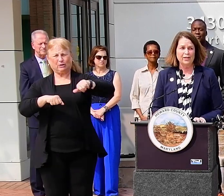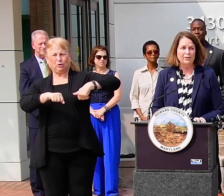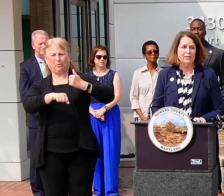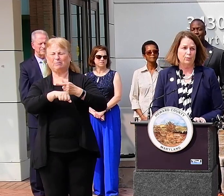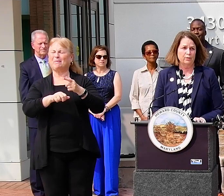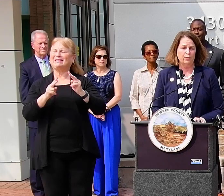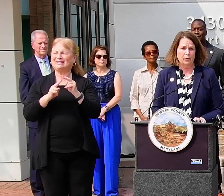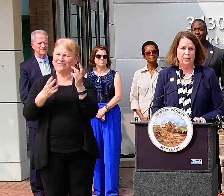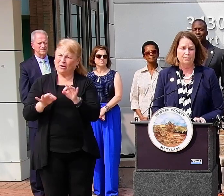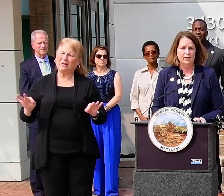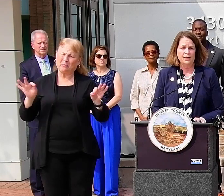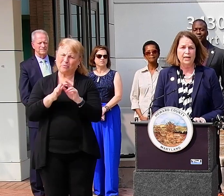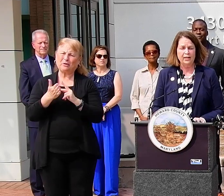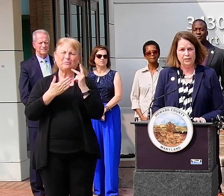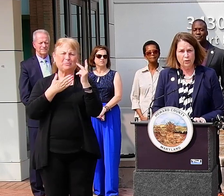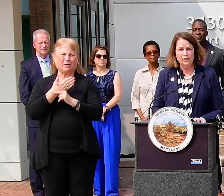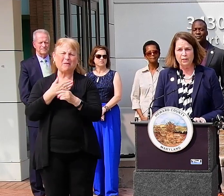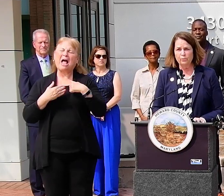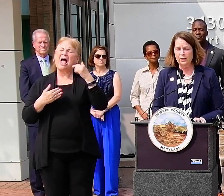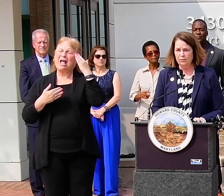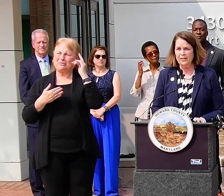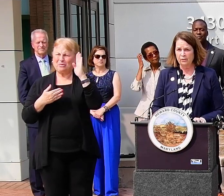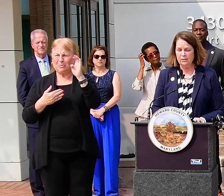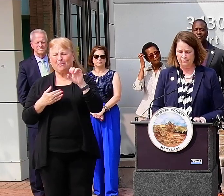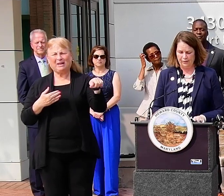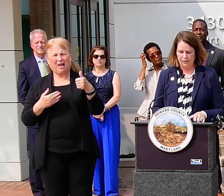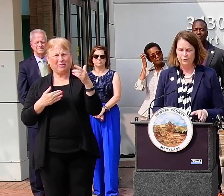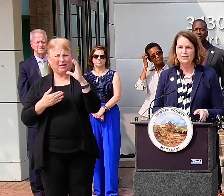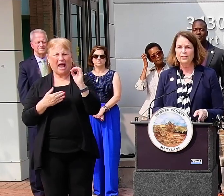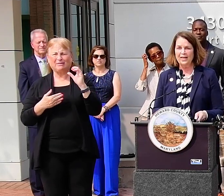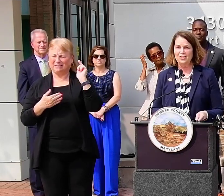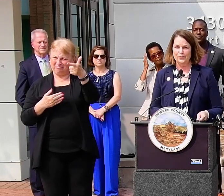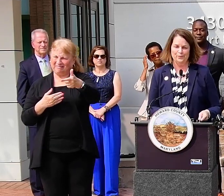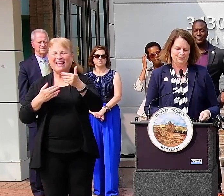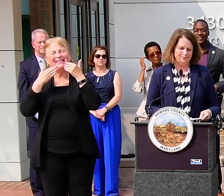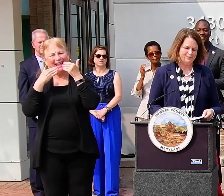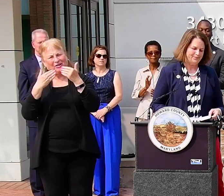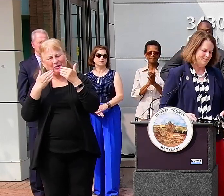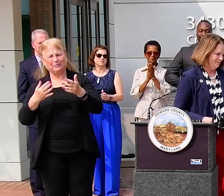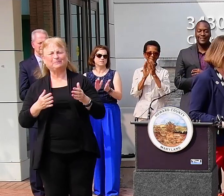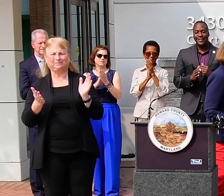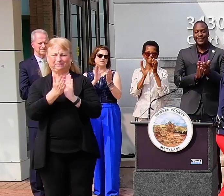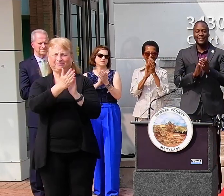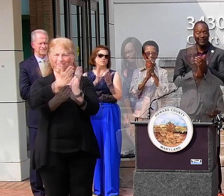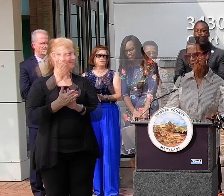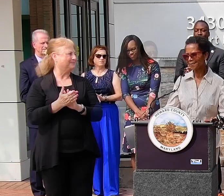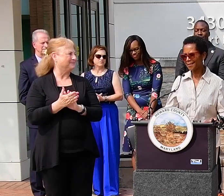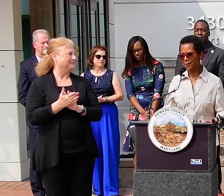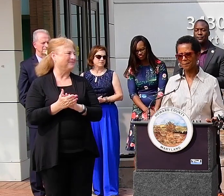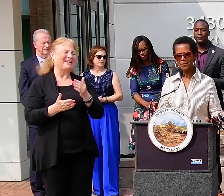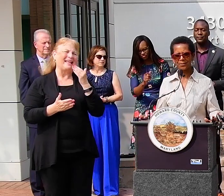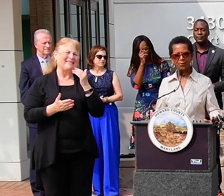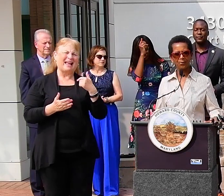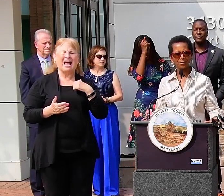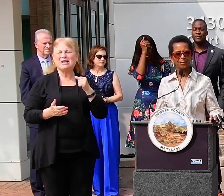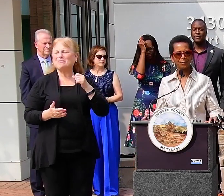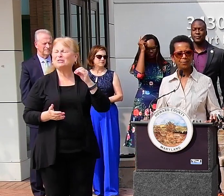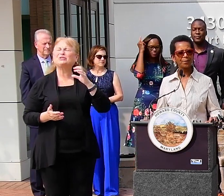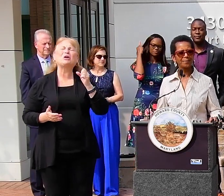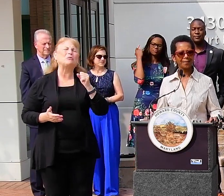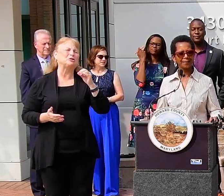this very important program, and I know that there will be other counties to follow. Thank you. Thank you. I'm